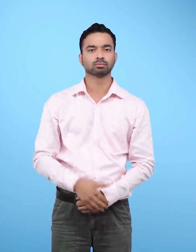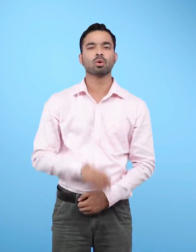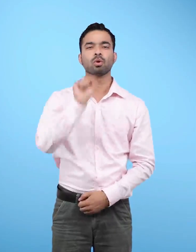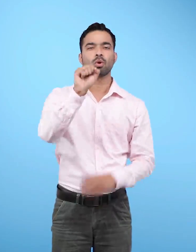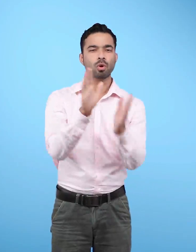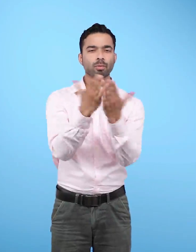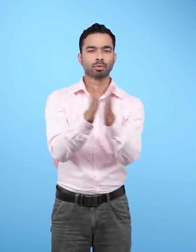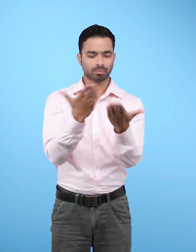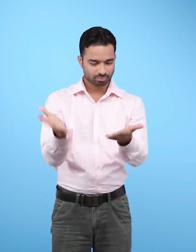page of your book,